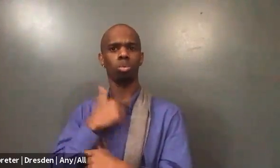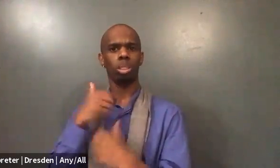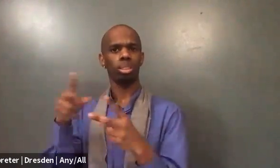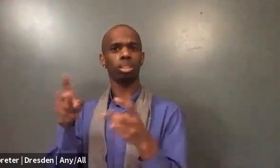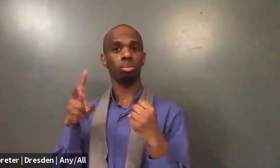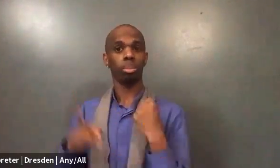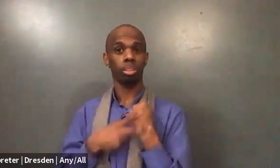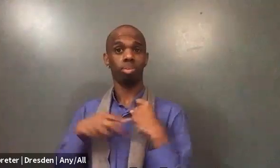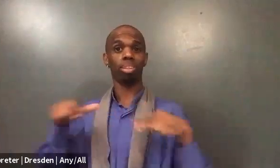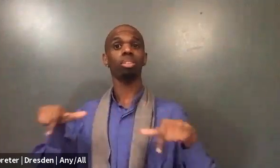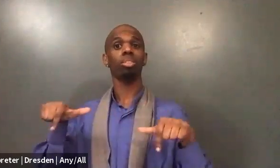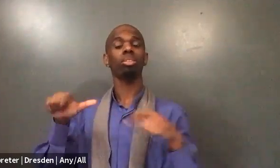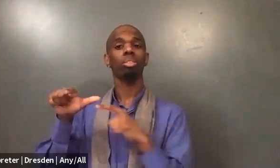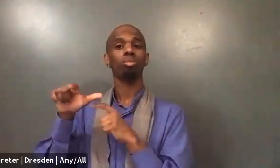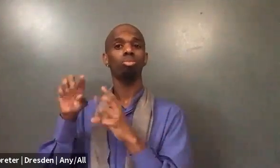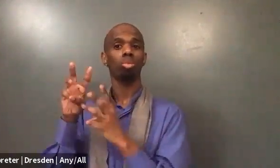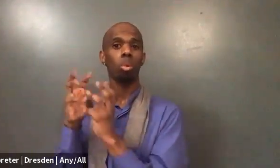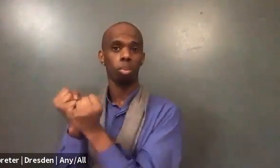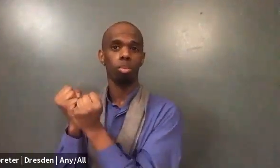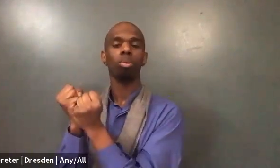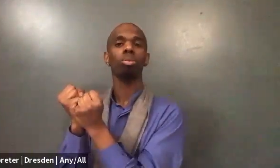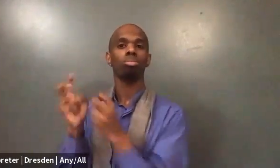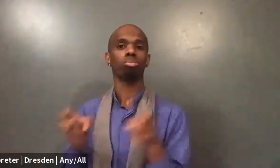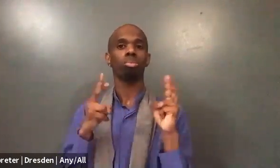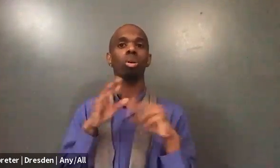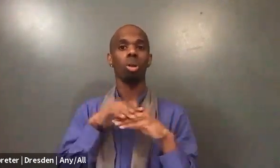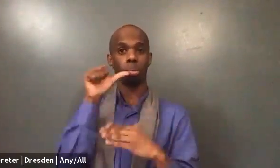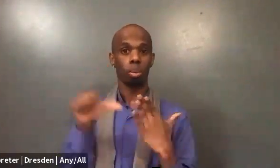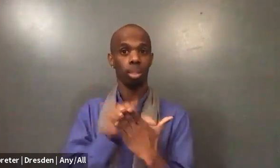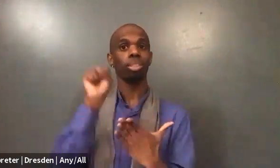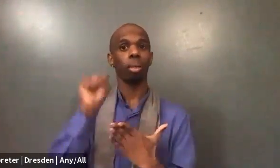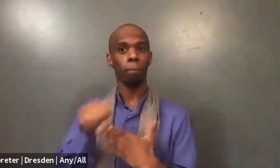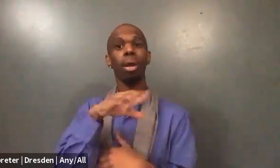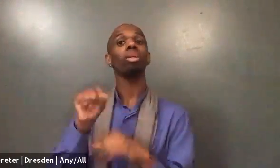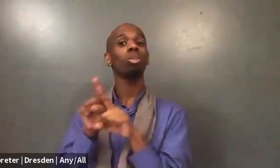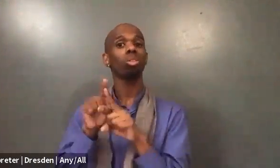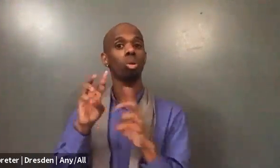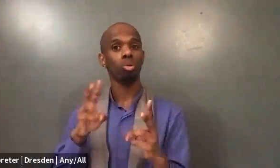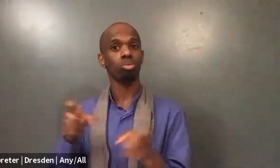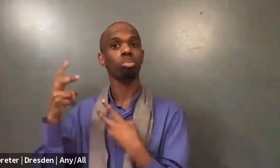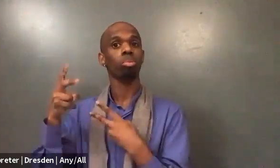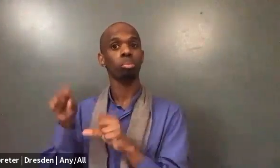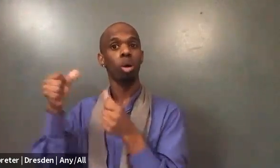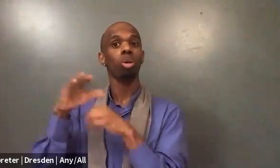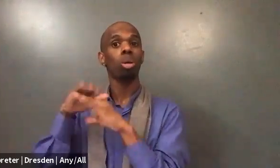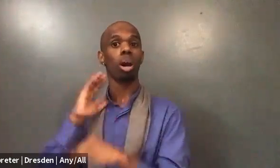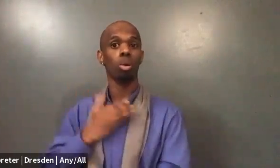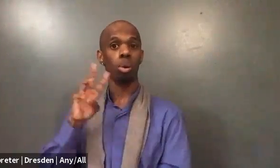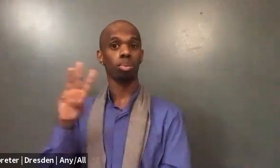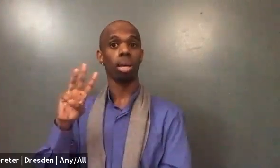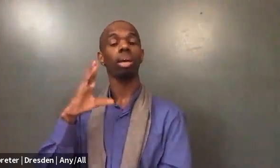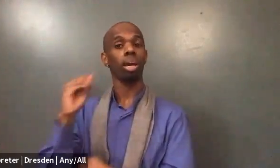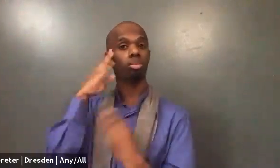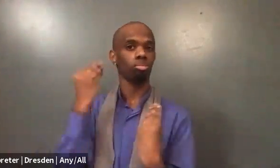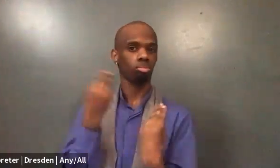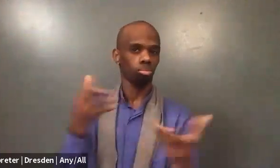and will also be uploaded to our website. And also just a friendly reminder for Native Month, every Wednesday, 2